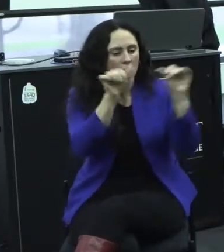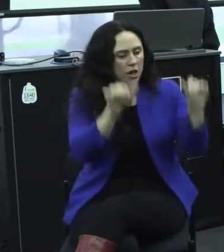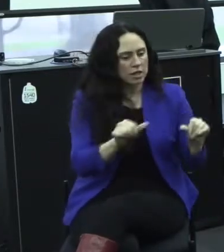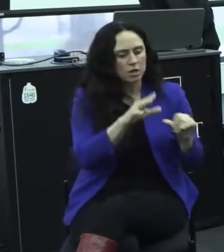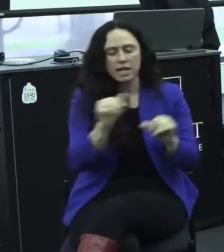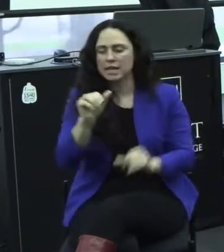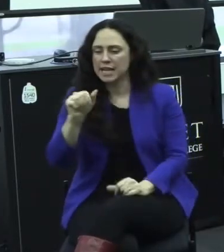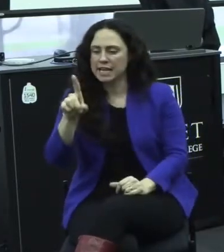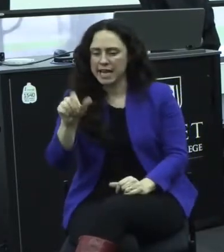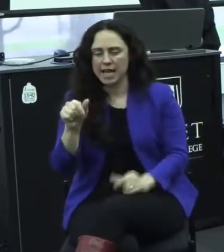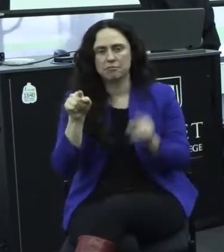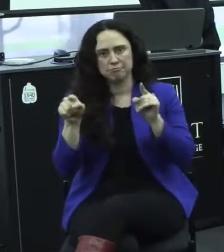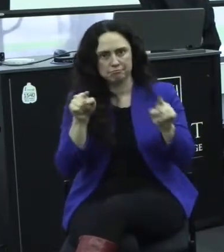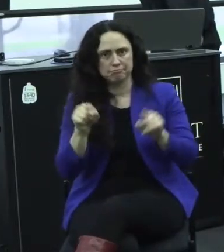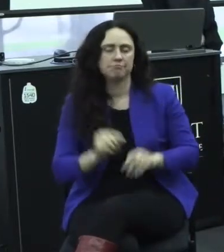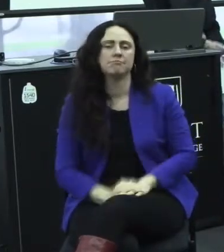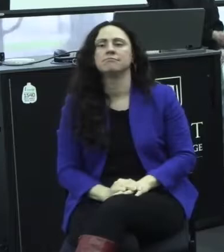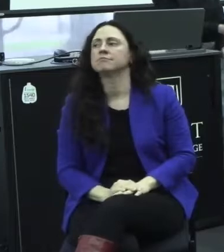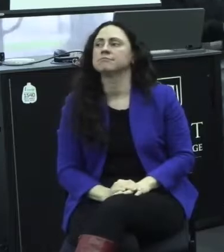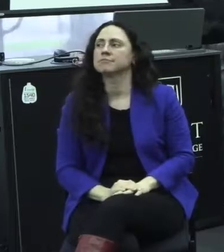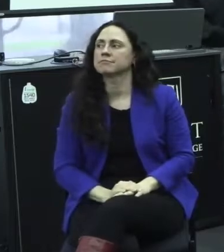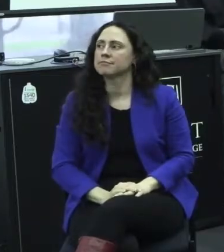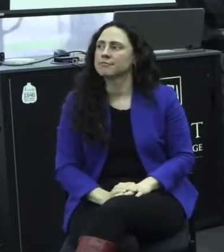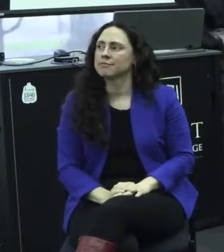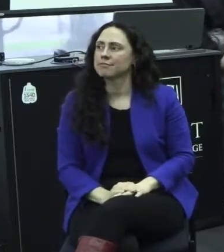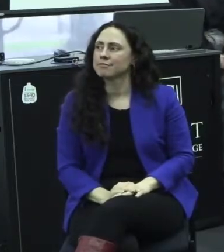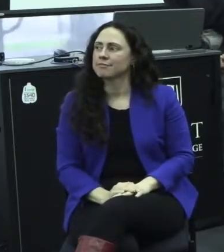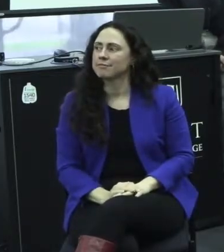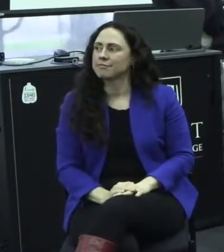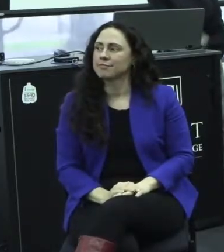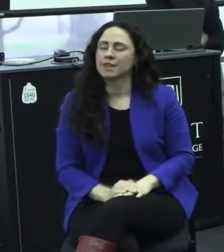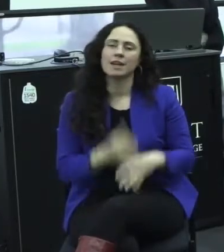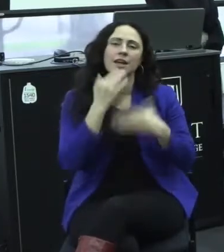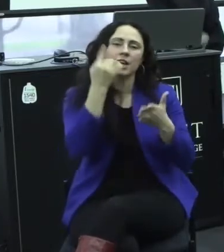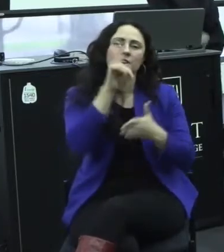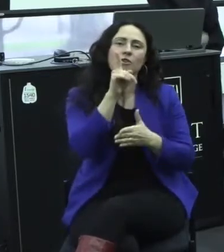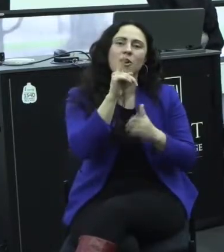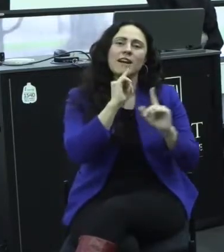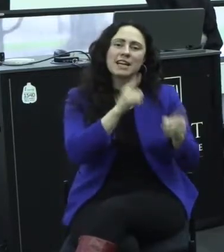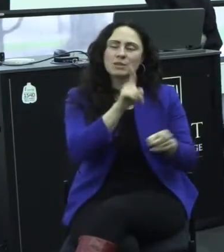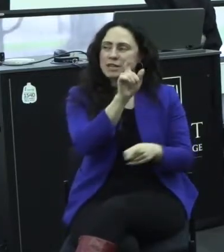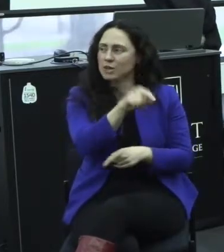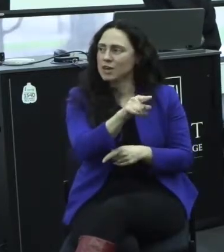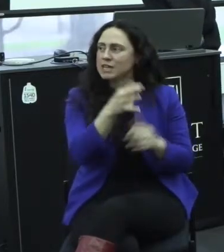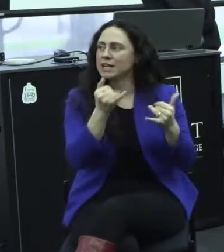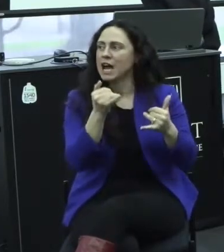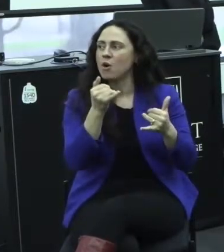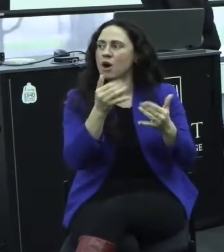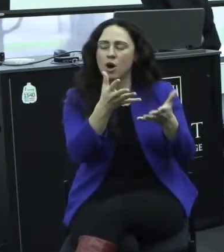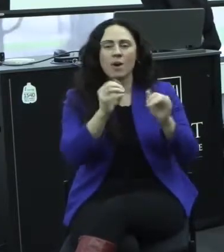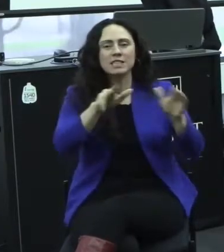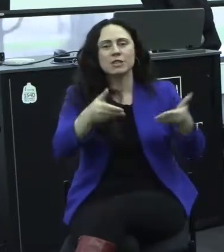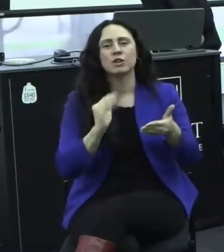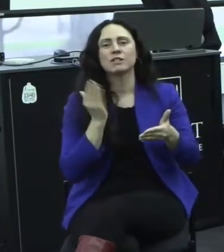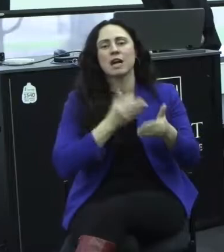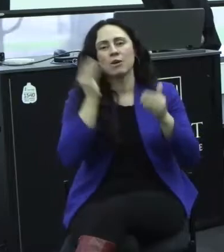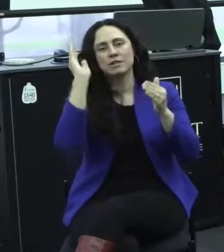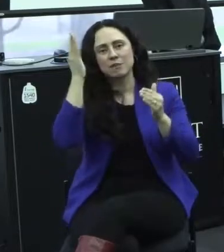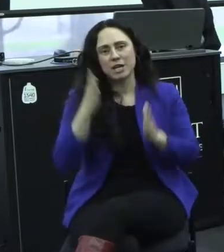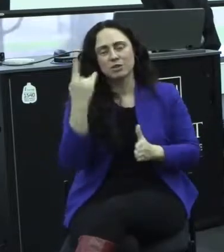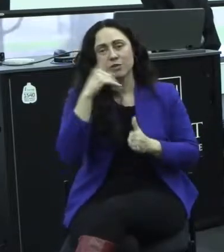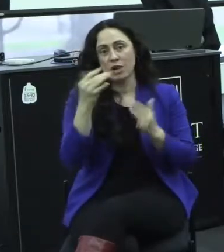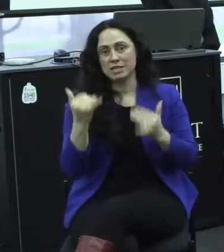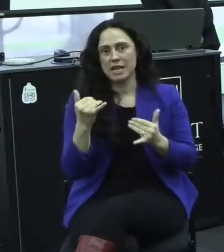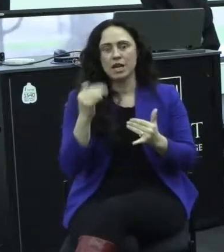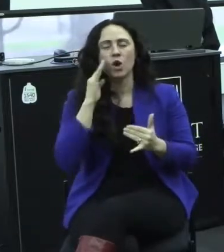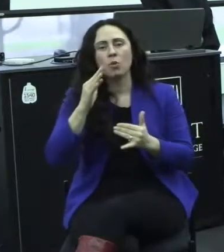and ADA. And thank you for answering those questions. Now we would like to introduce our speakers for today. We'll read